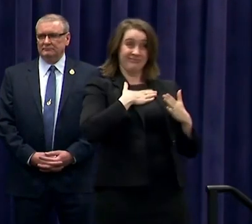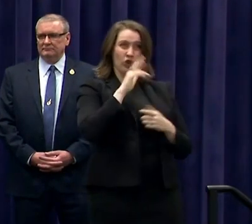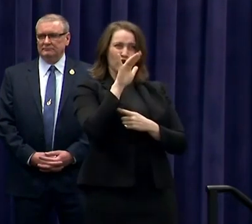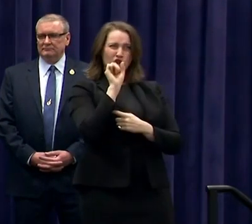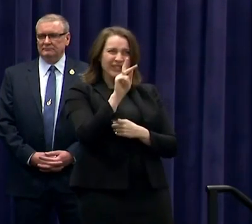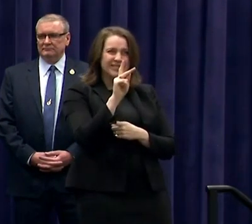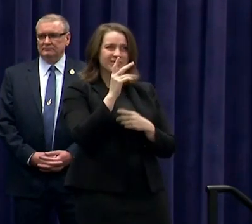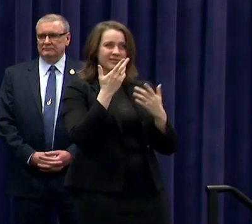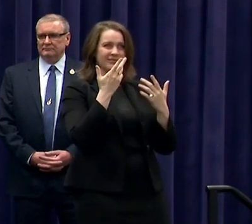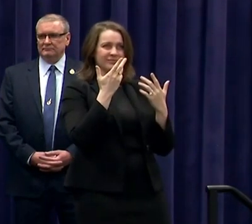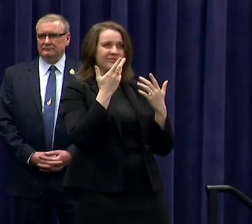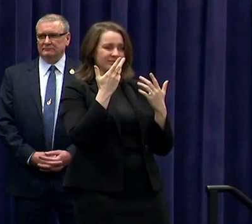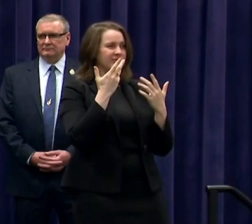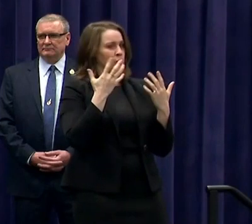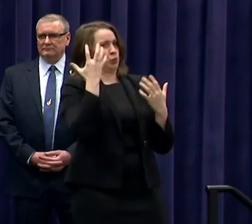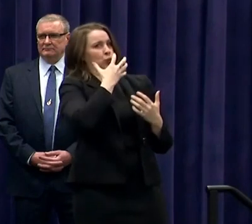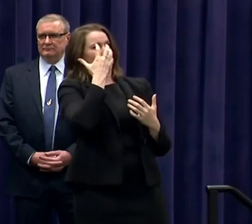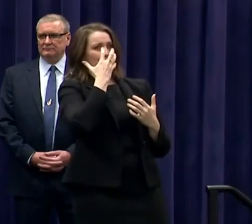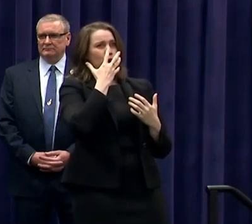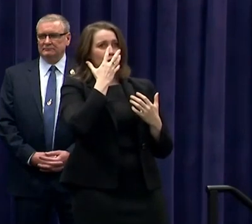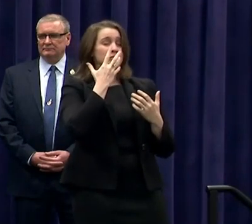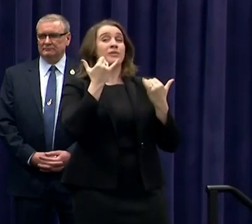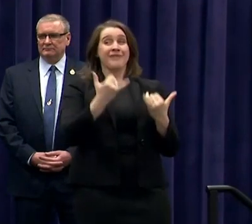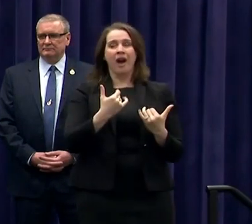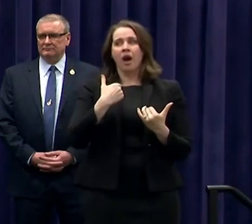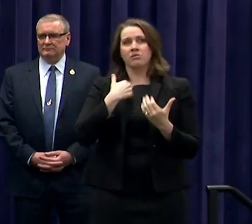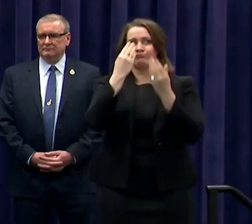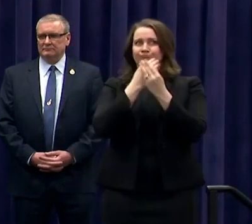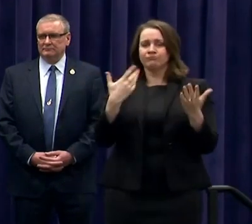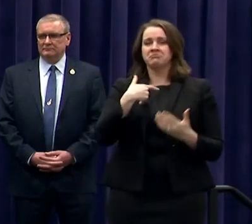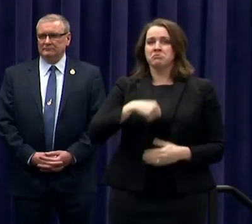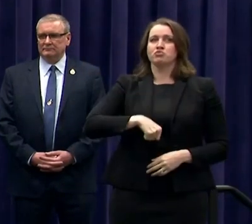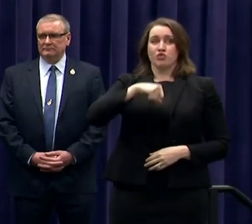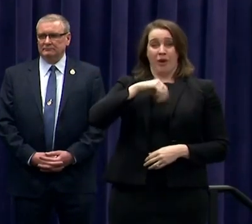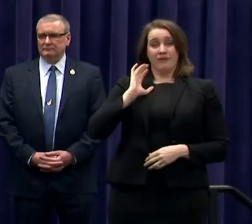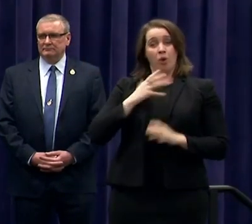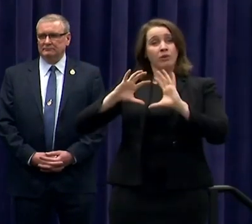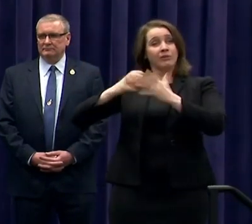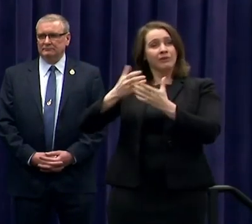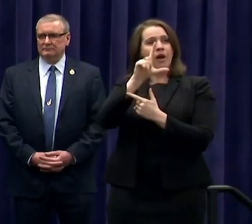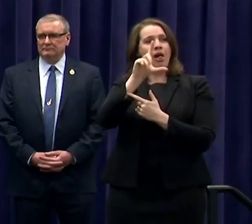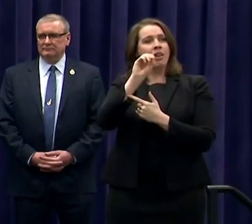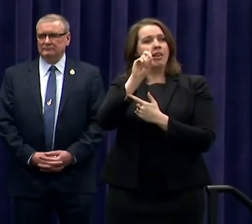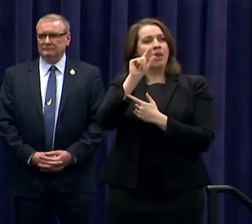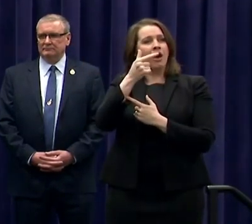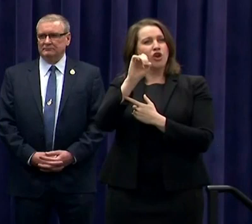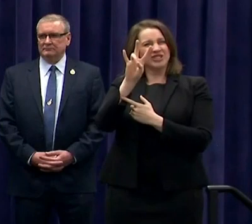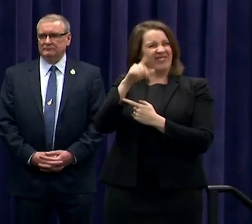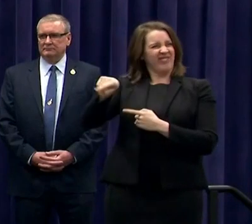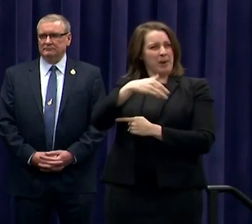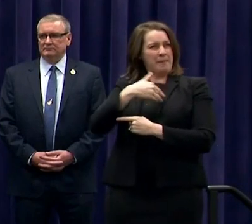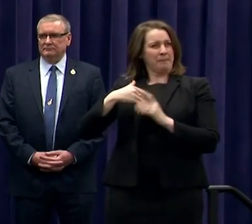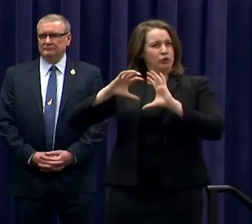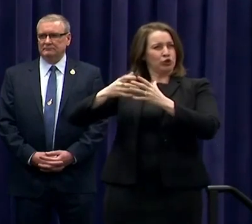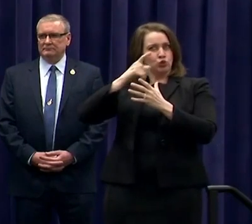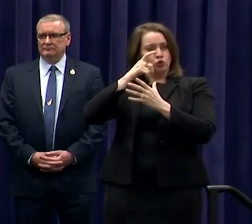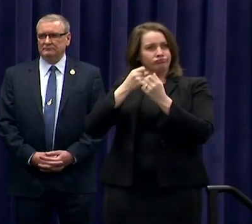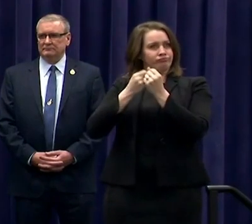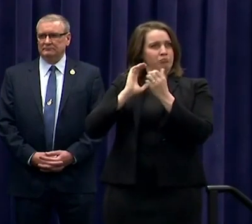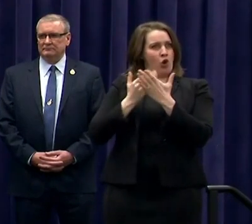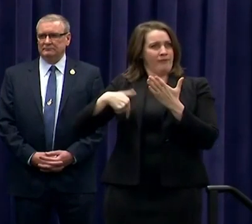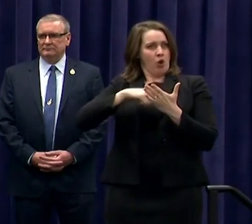risk. I can't tell you how proud I am of all the members of Lodge 7. And although there are still things that we are trying to work